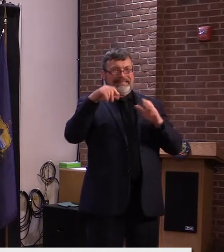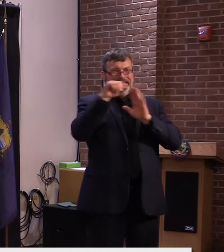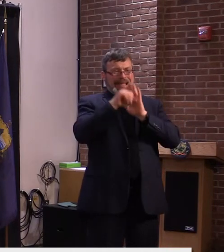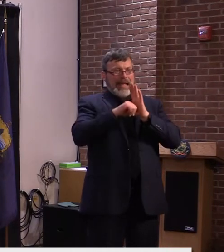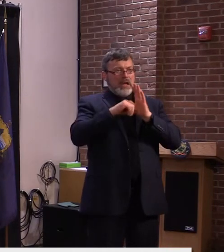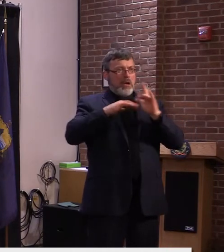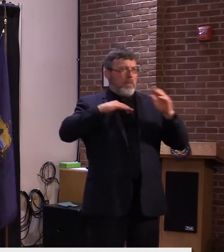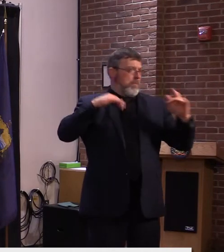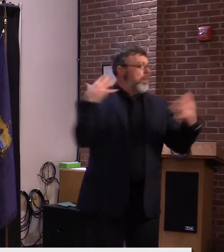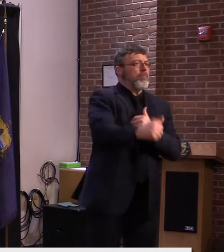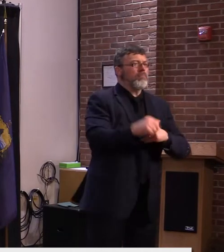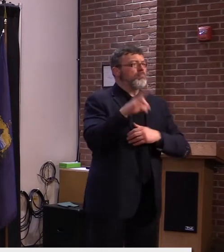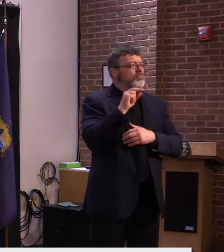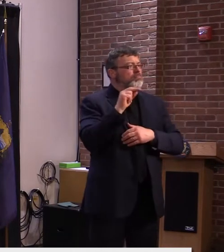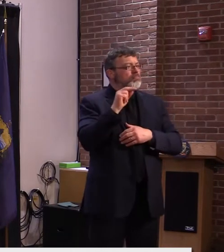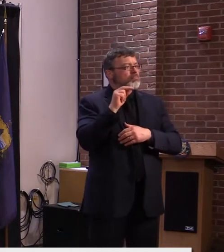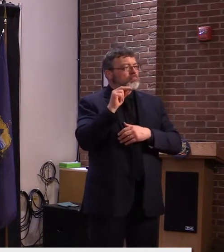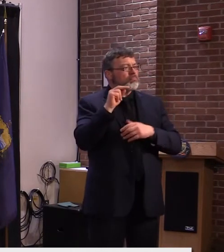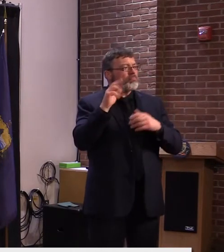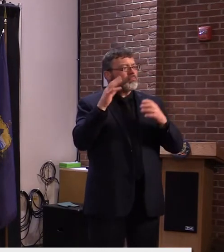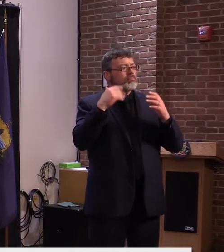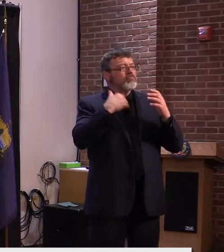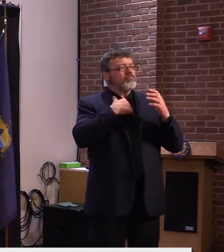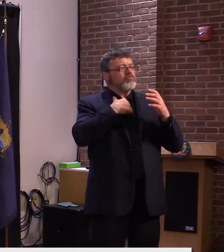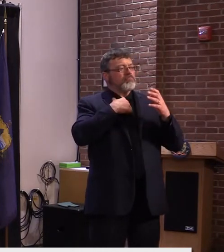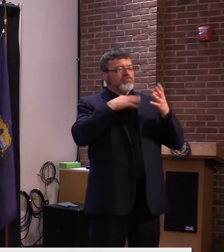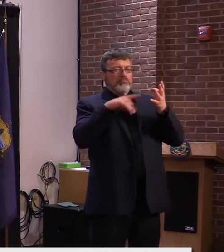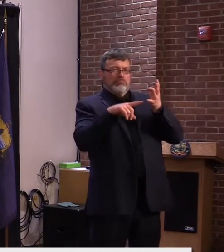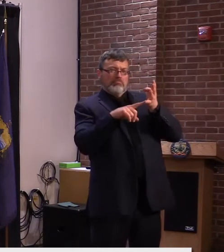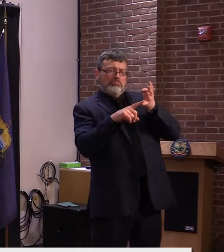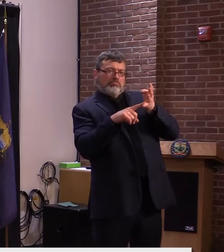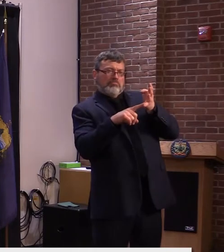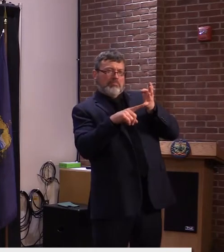first part of March. So they're just giving that foreshadowing.